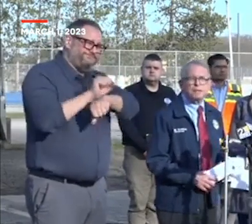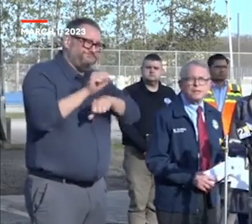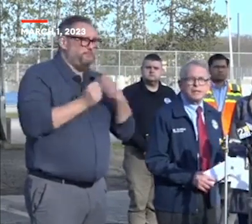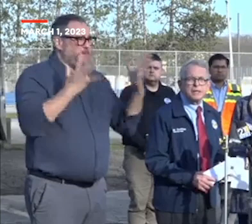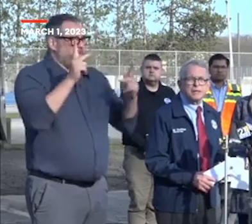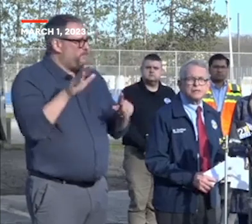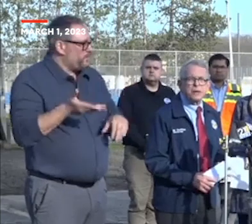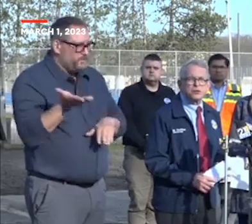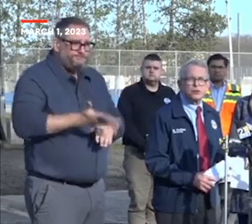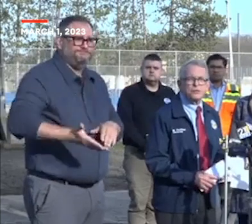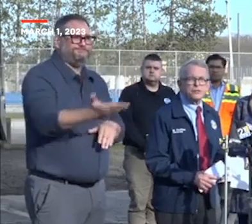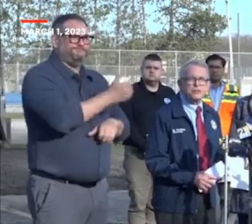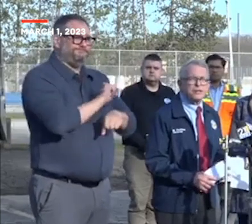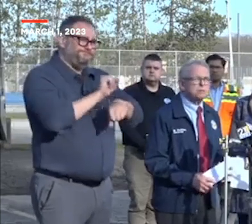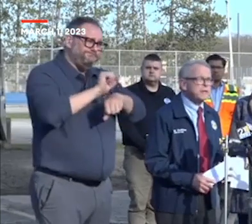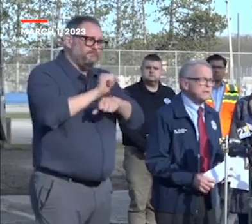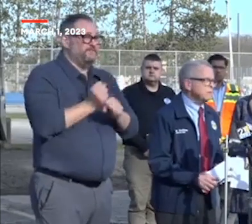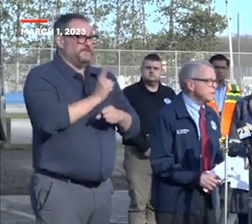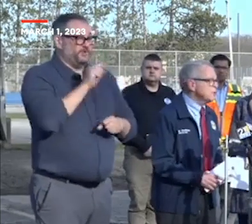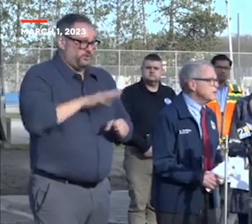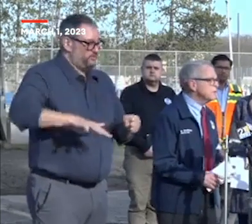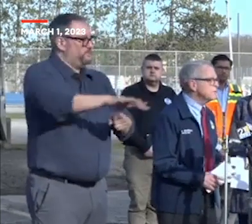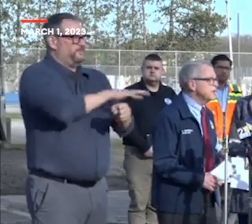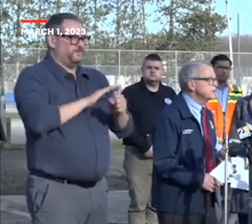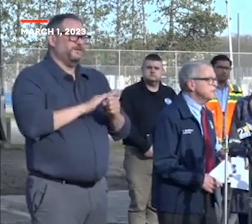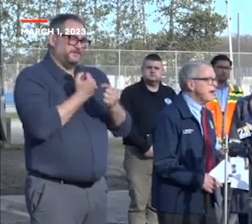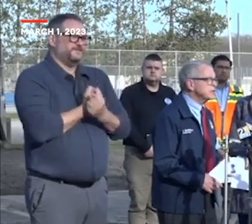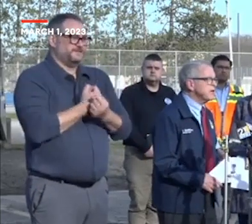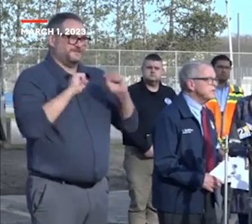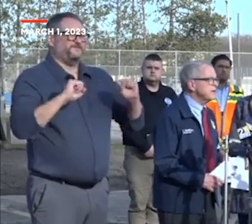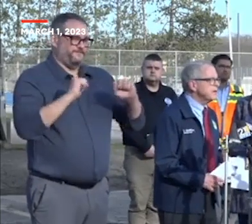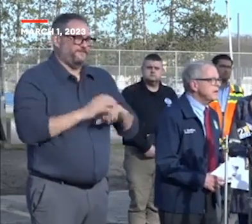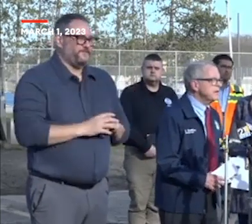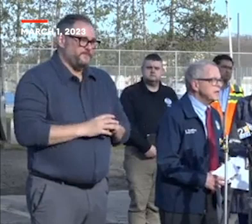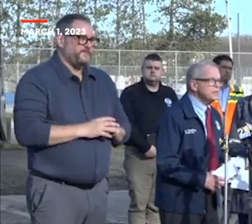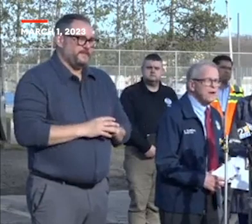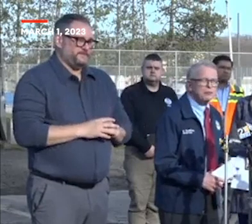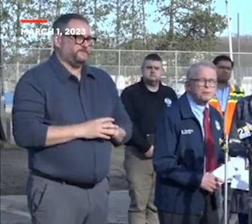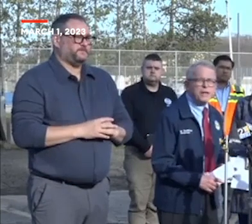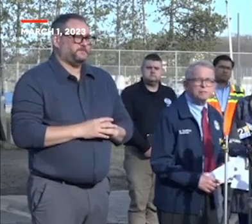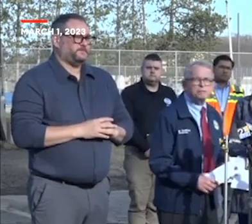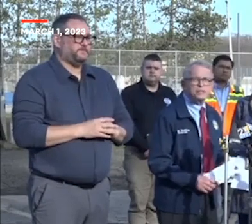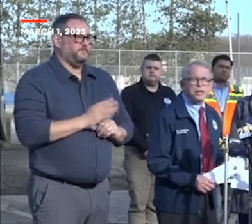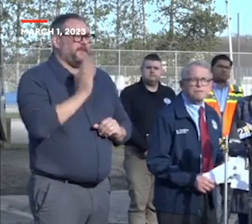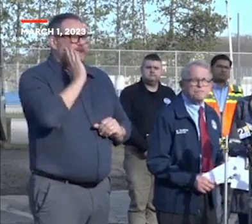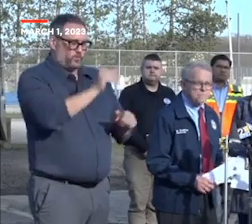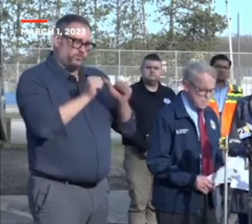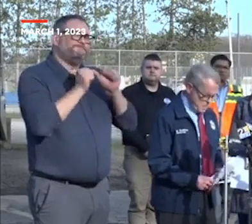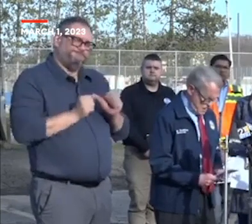doing to make sure that this is a community that is in fact safe and does in fact remain